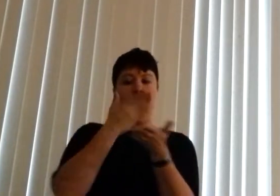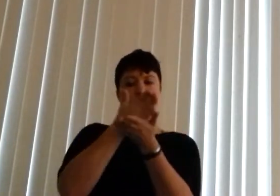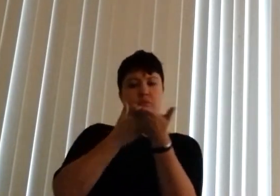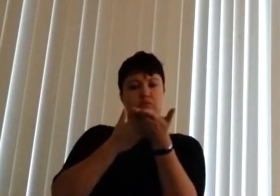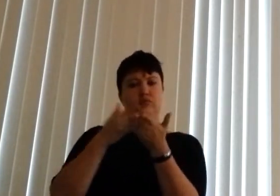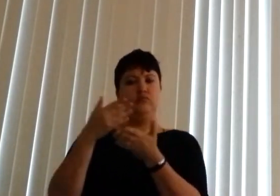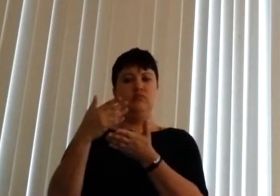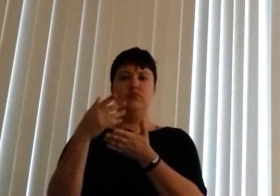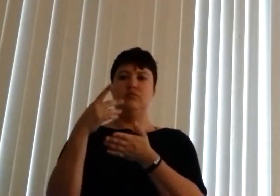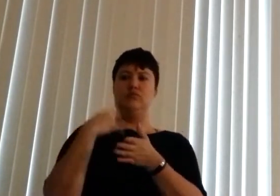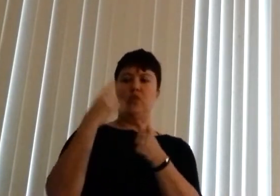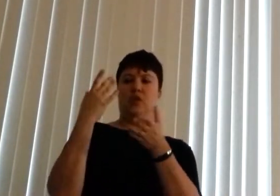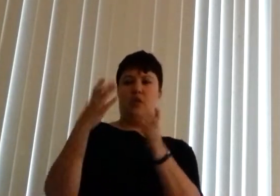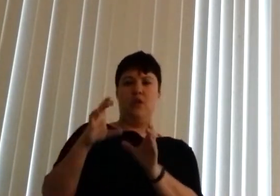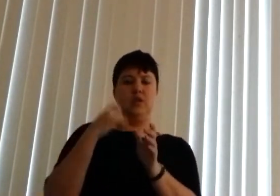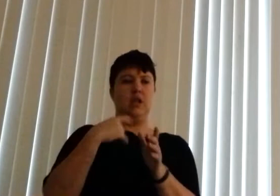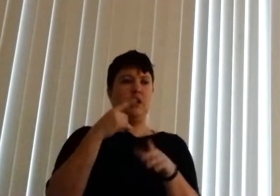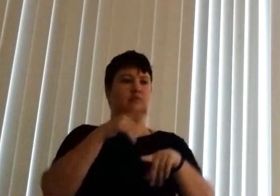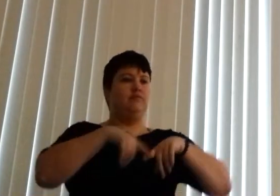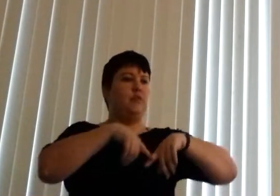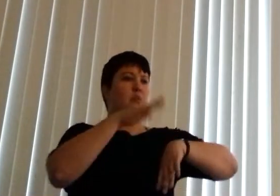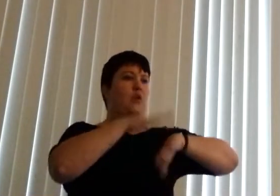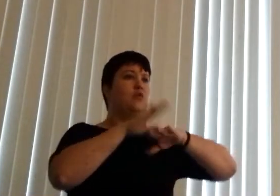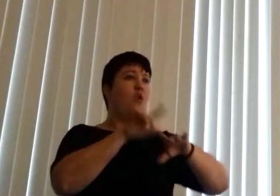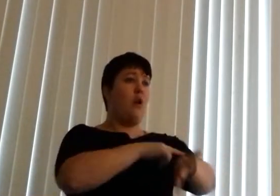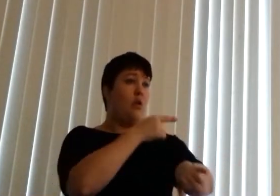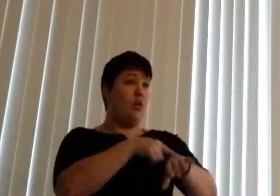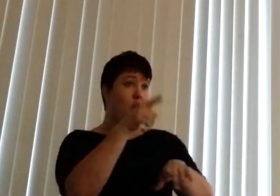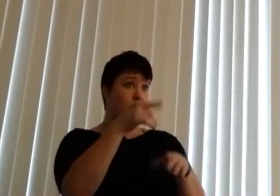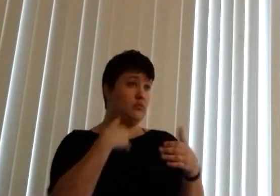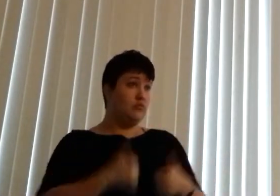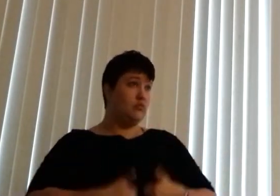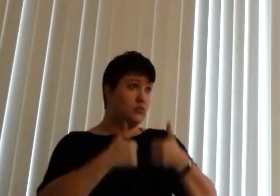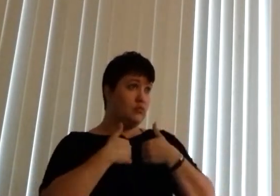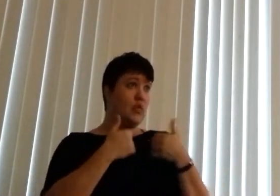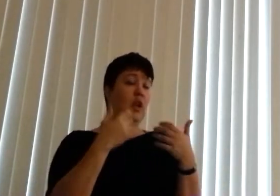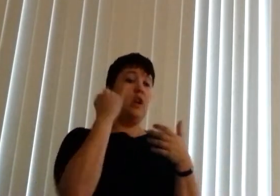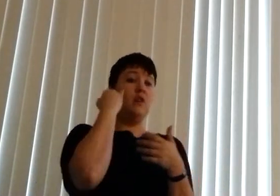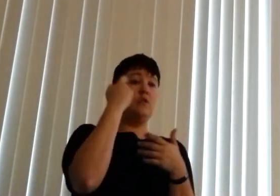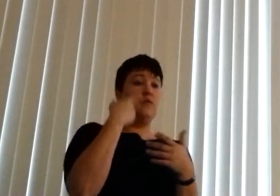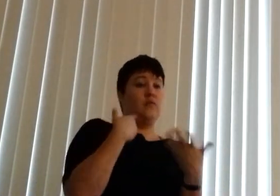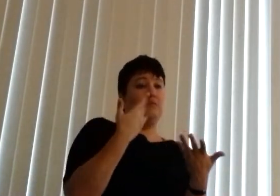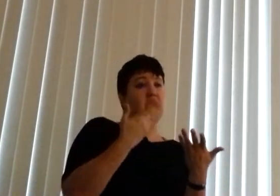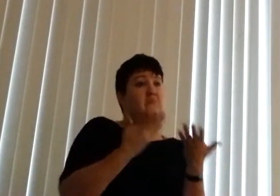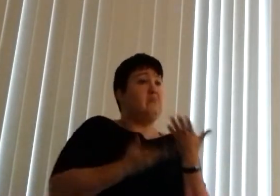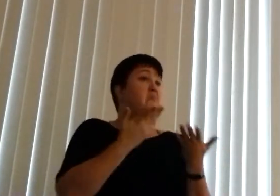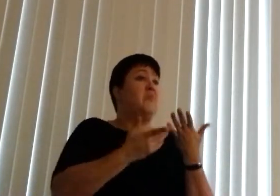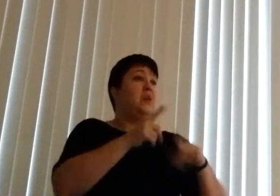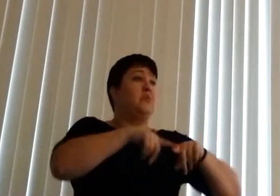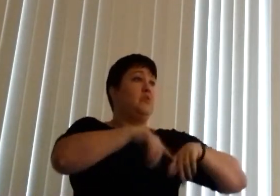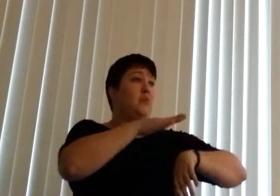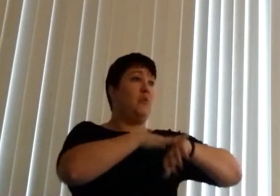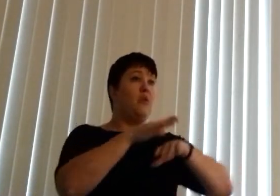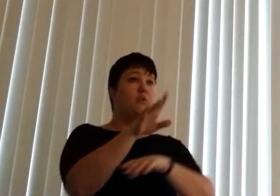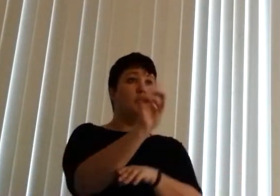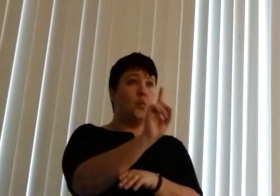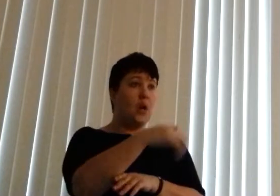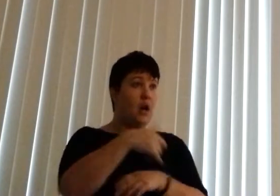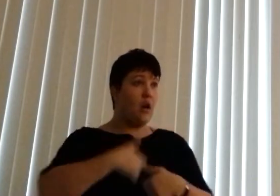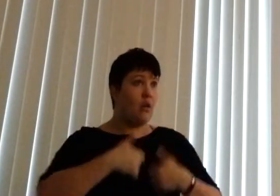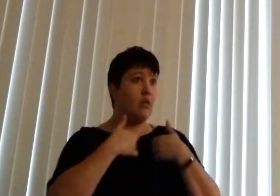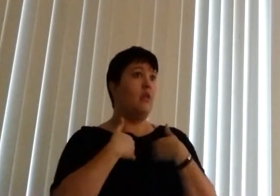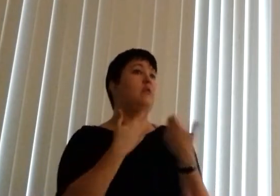determines the character of your time alive may well depend on where you live. I mean, if those bacteria can't survive in